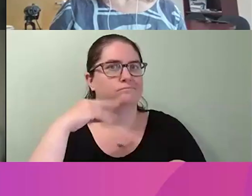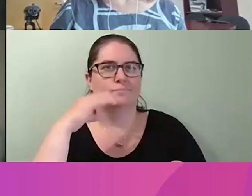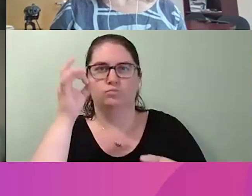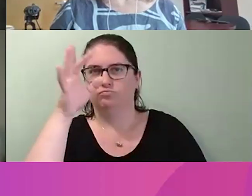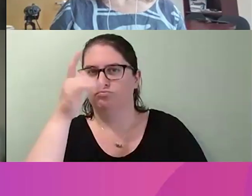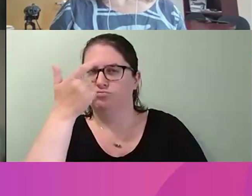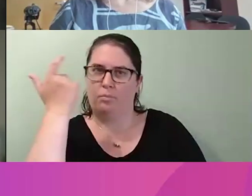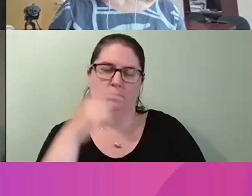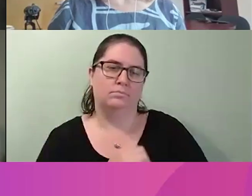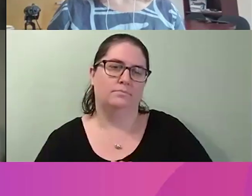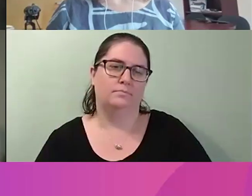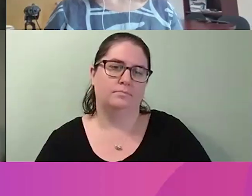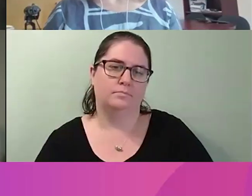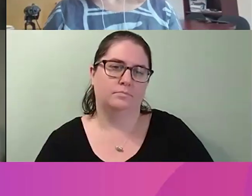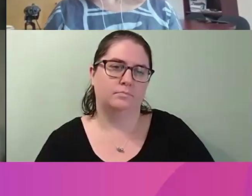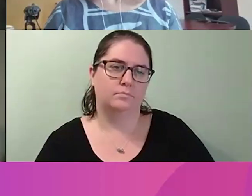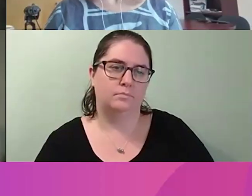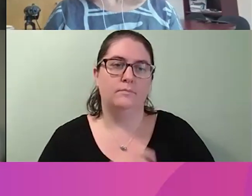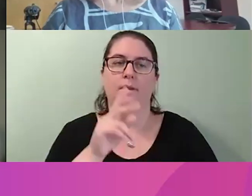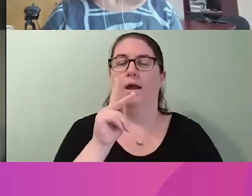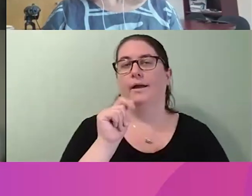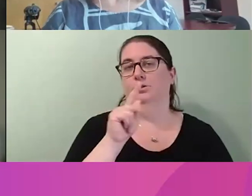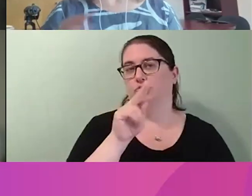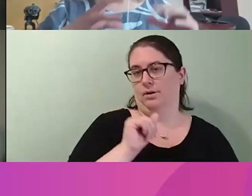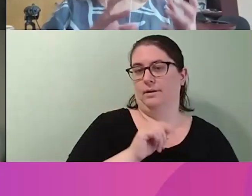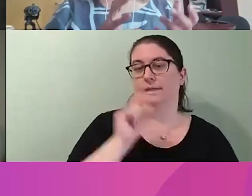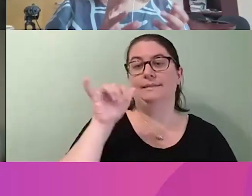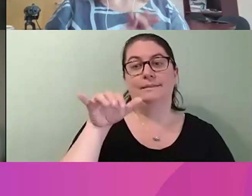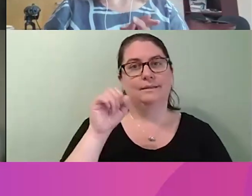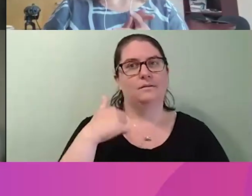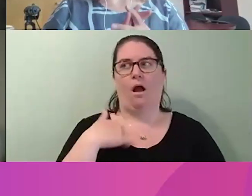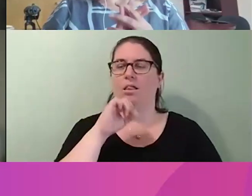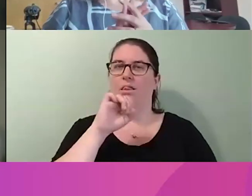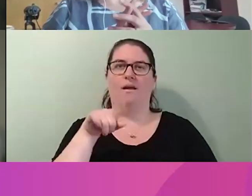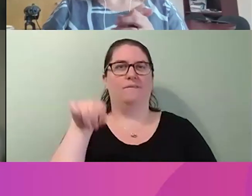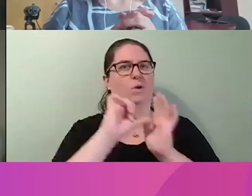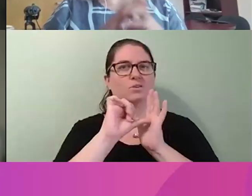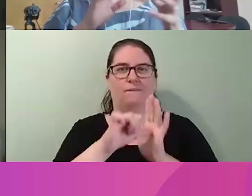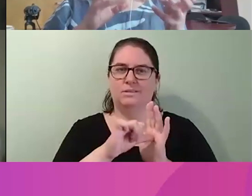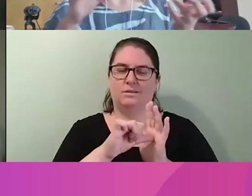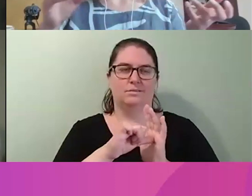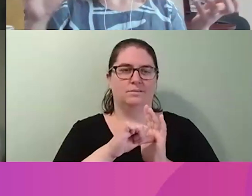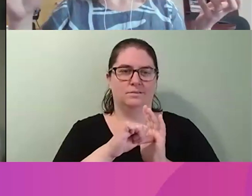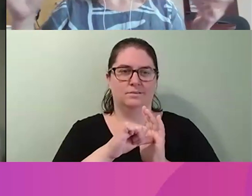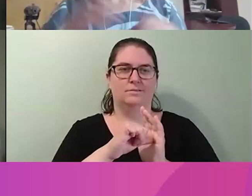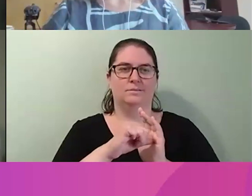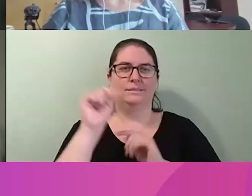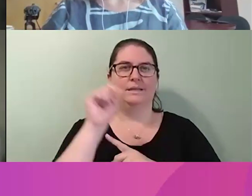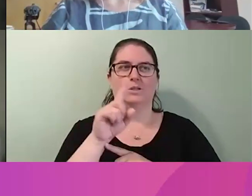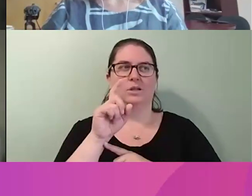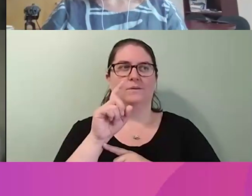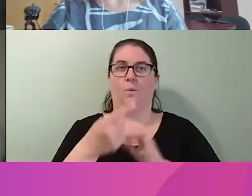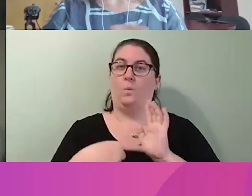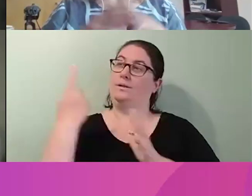also. Yeah. So I really love the way we're kind of emphasizing that there needs to be multiple